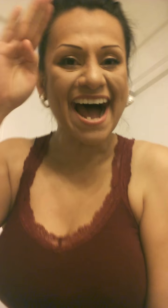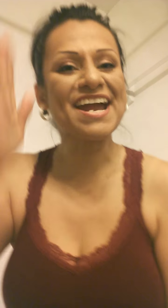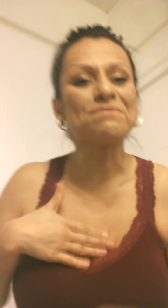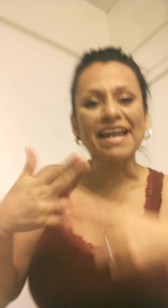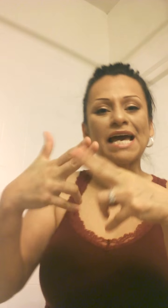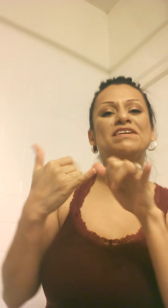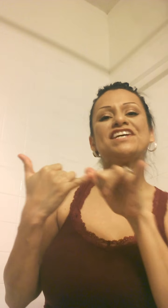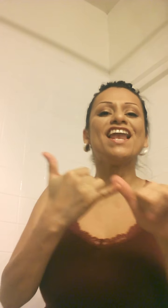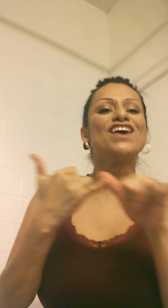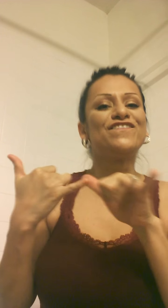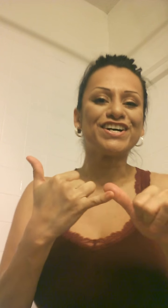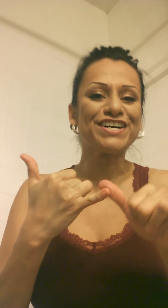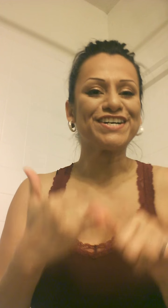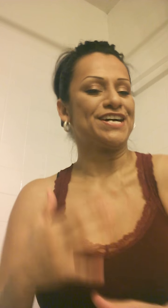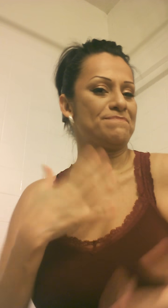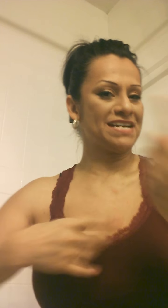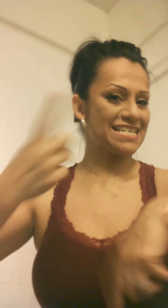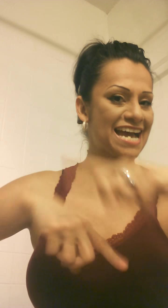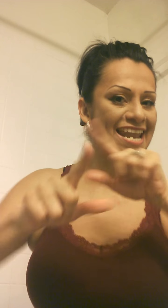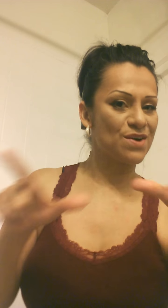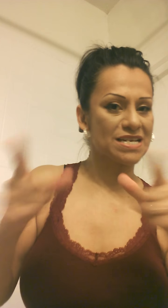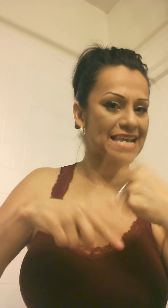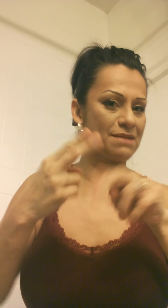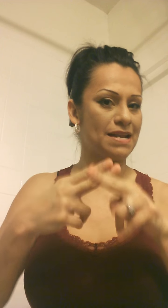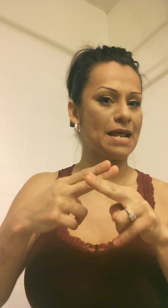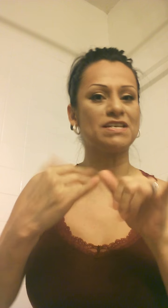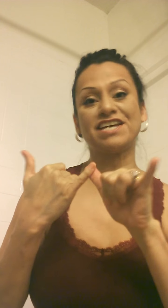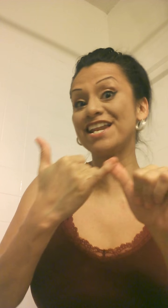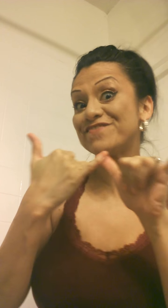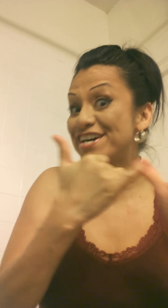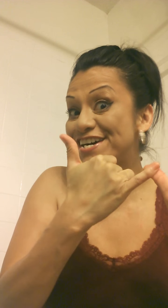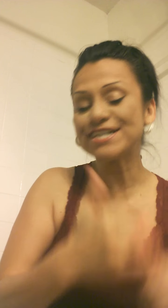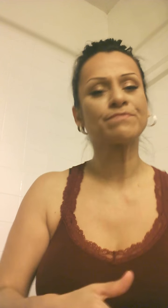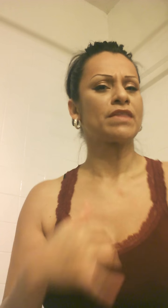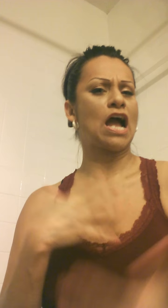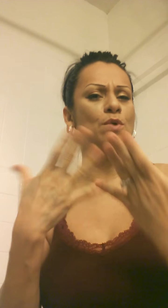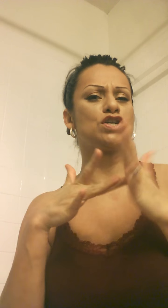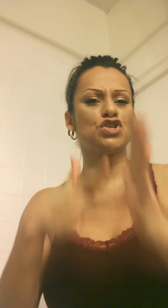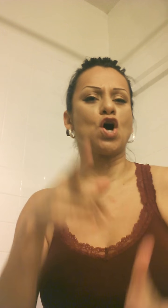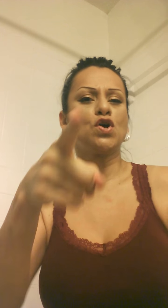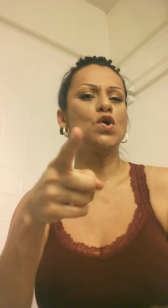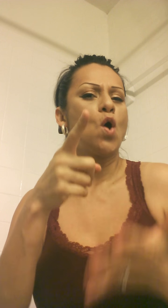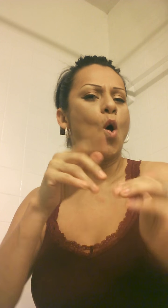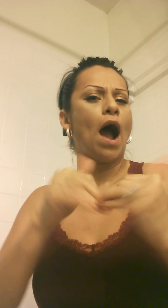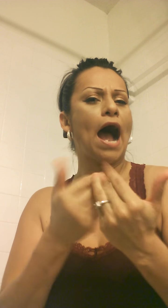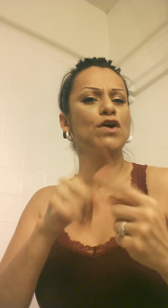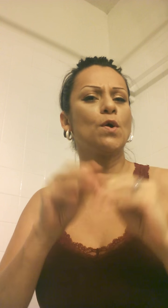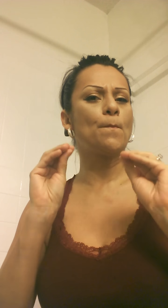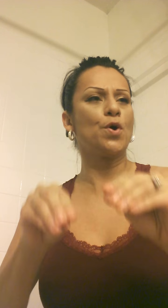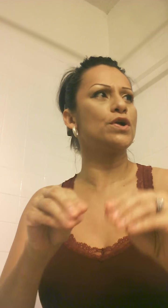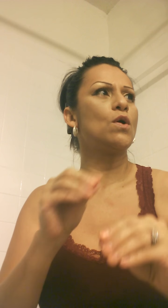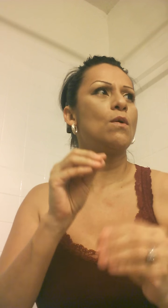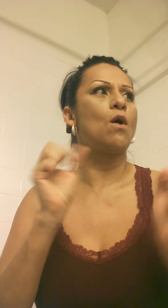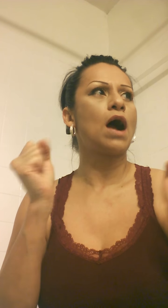Hi, my name is Jennifer. My son name is Jennifer. I will show you how you cook